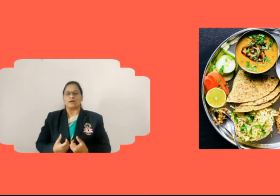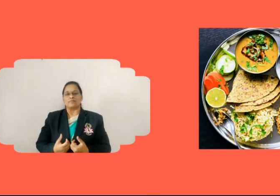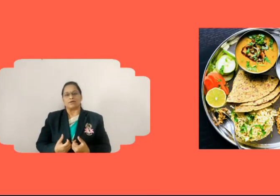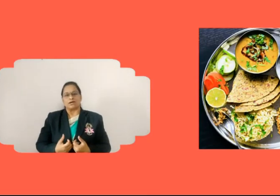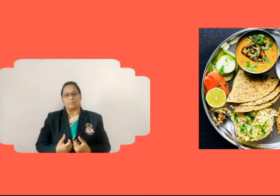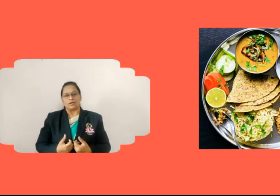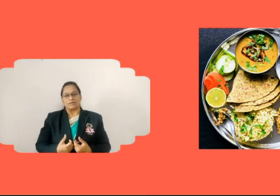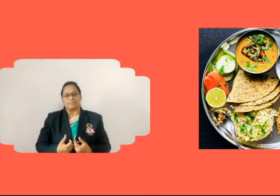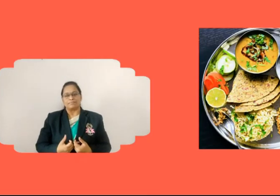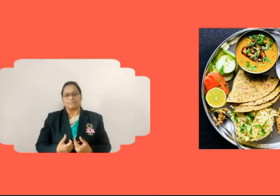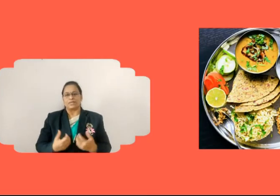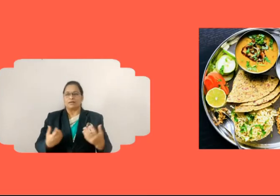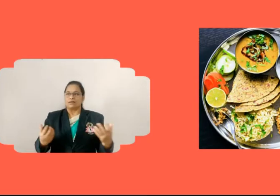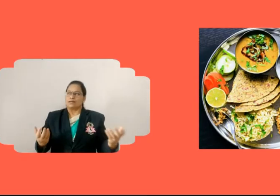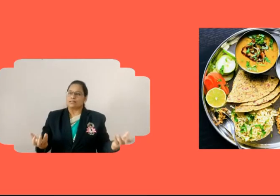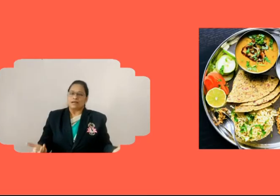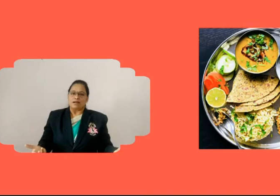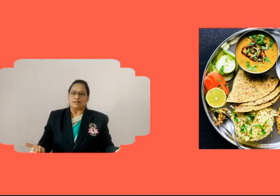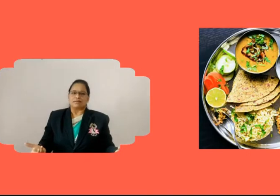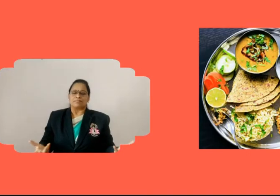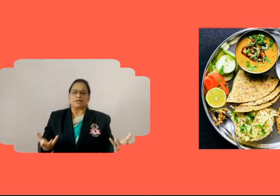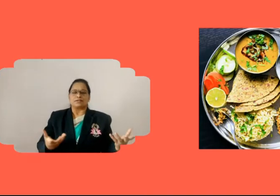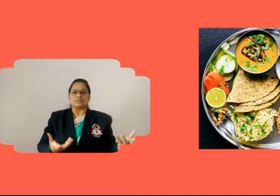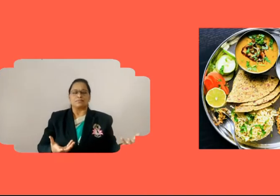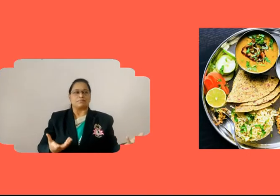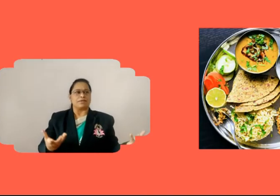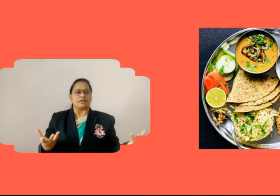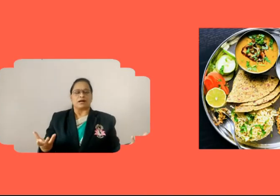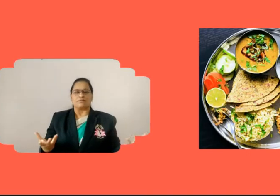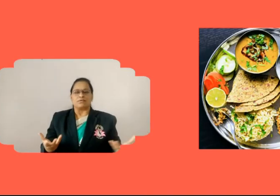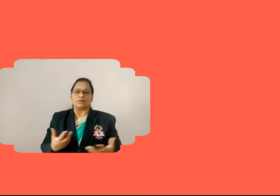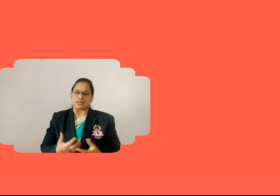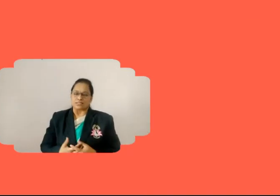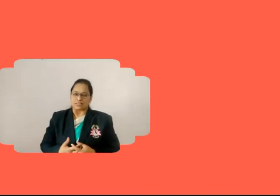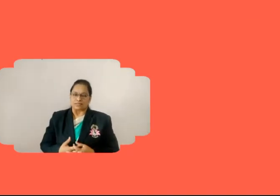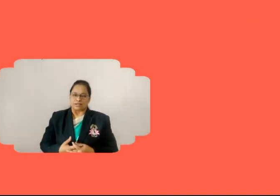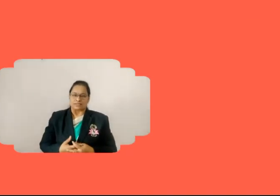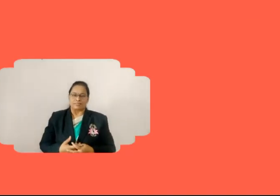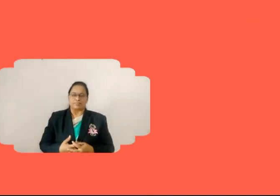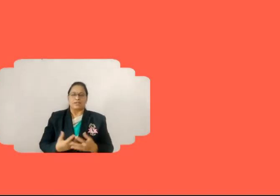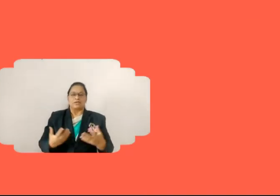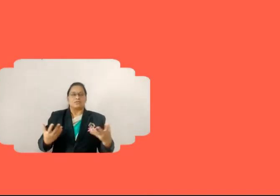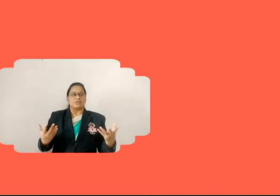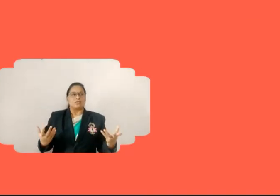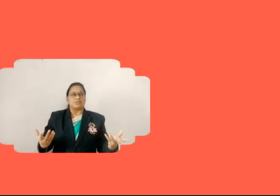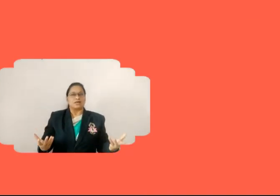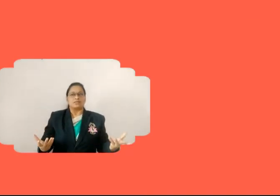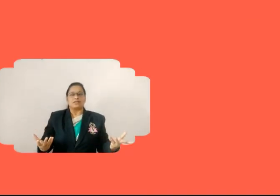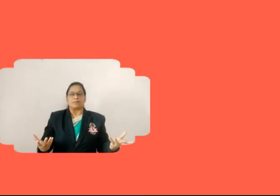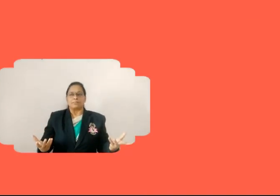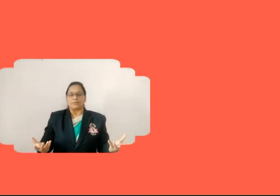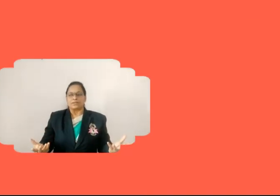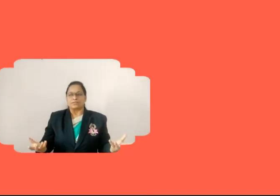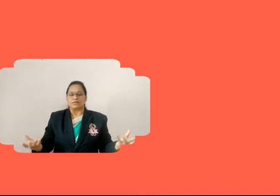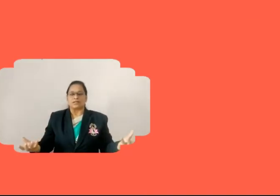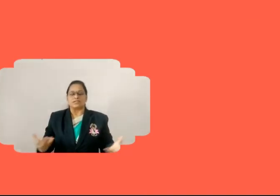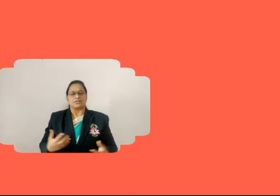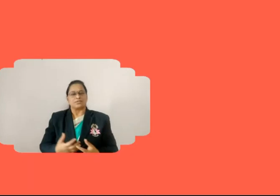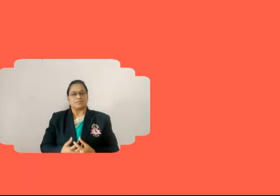for our body? They are nothing but the simply our food constituents. So which are the components or constituents of the